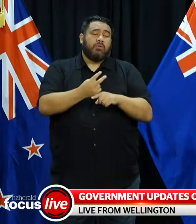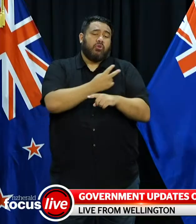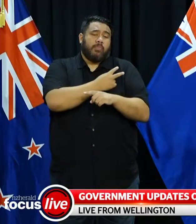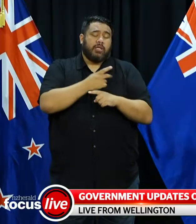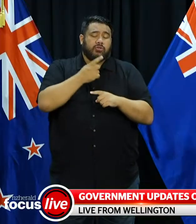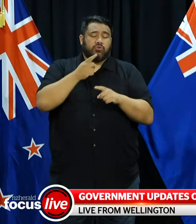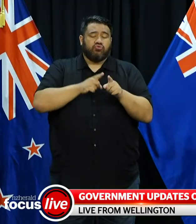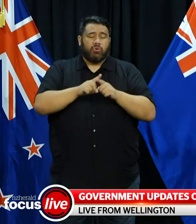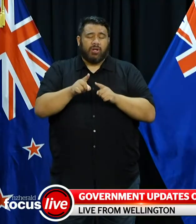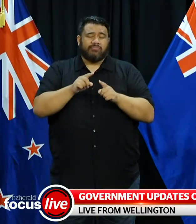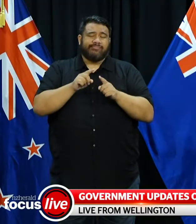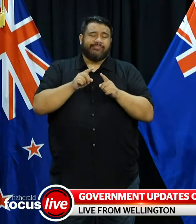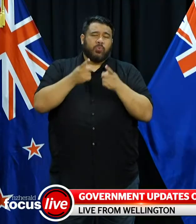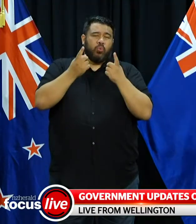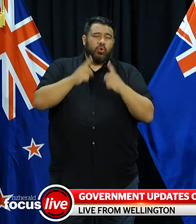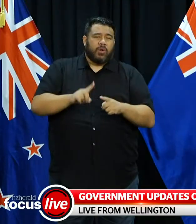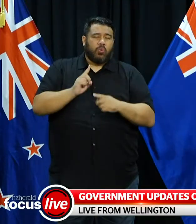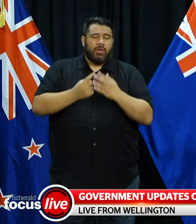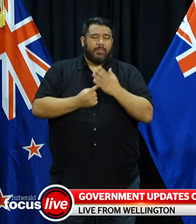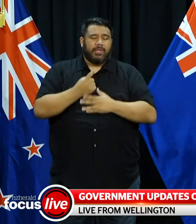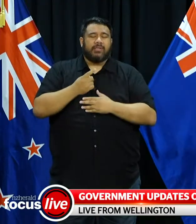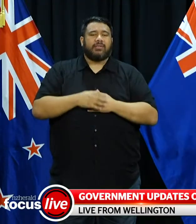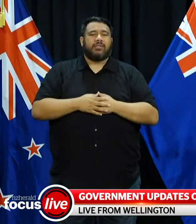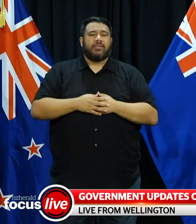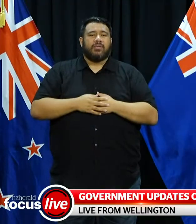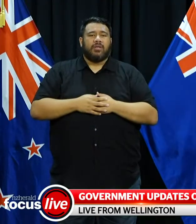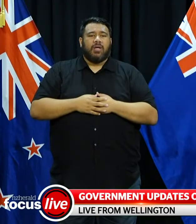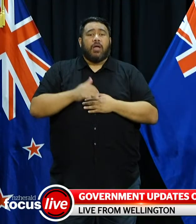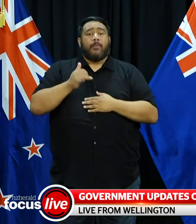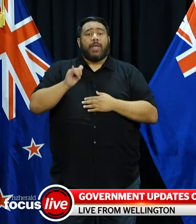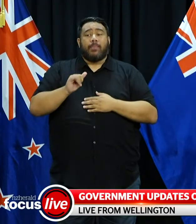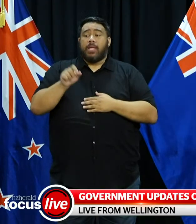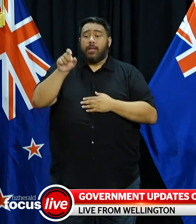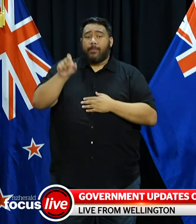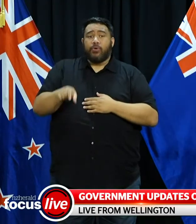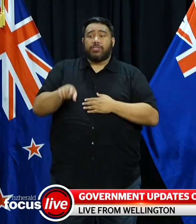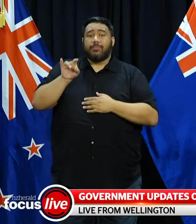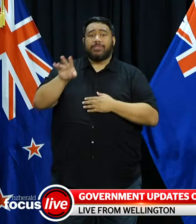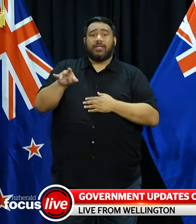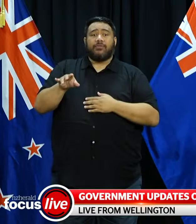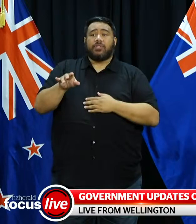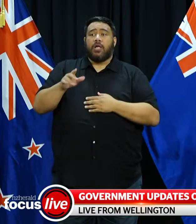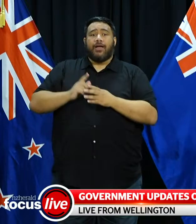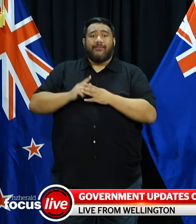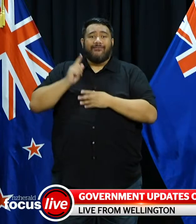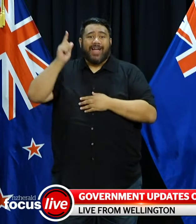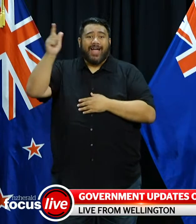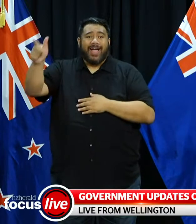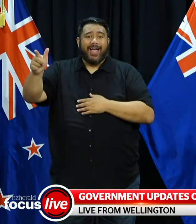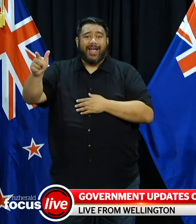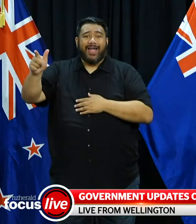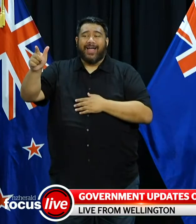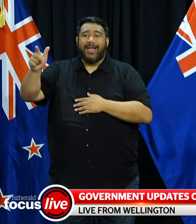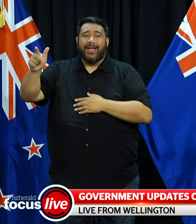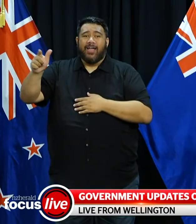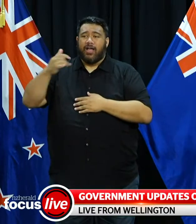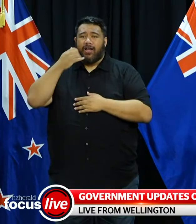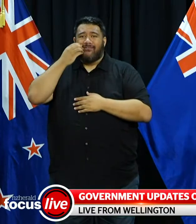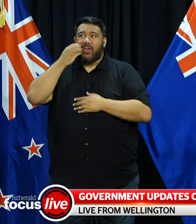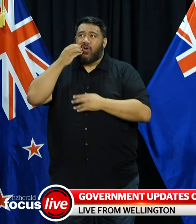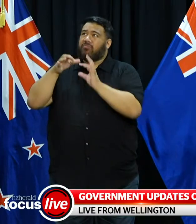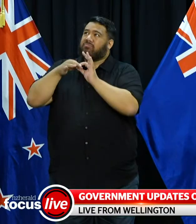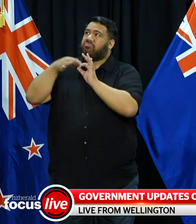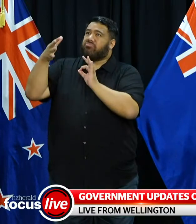be a couple of reasons why that would happen. If people are on the fringes of reception and came in and out of that, I don't